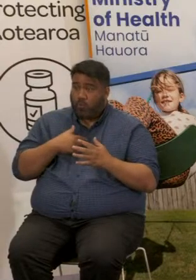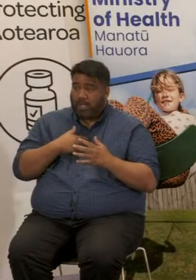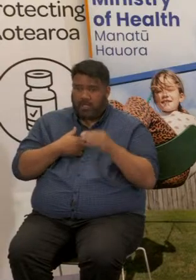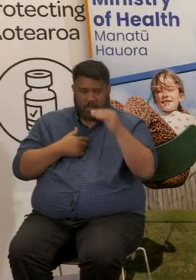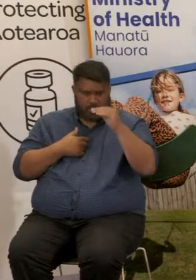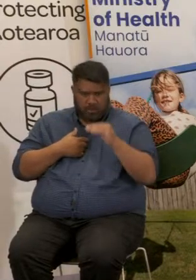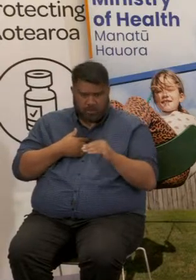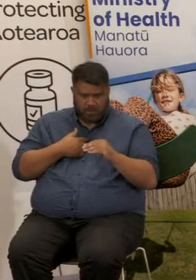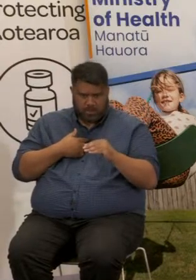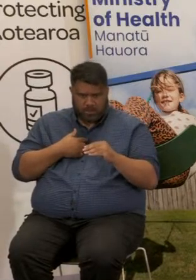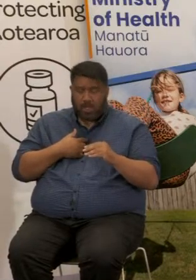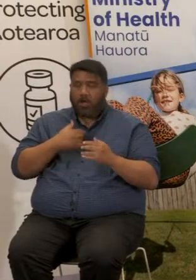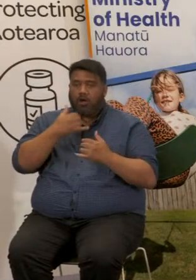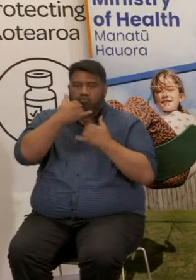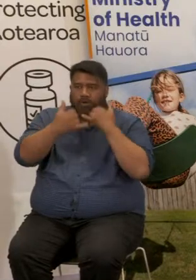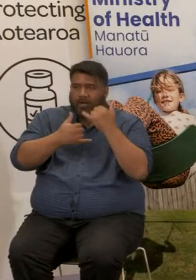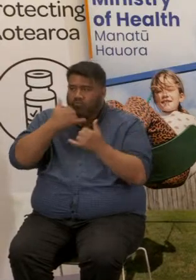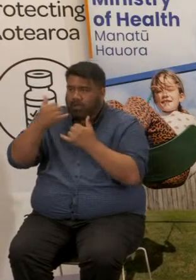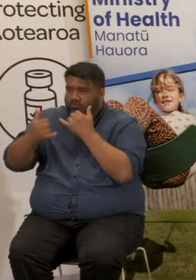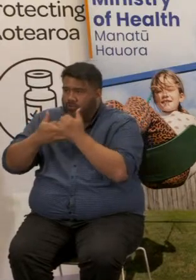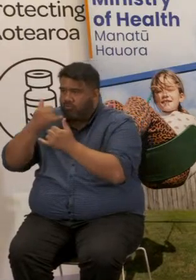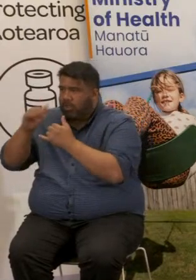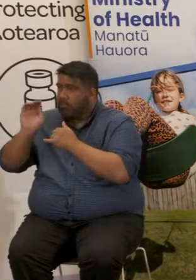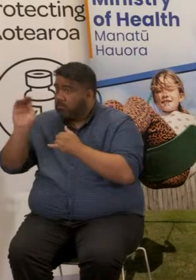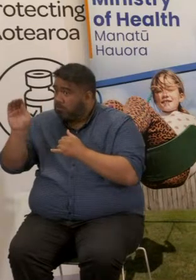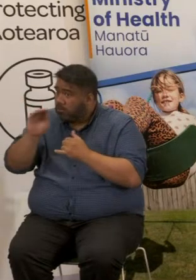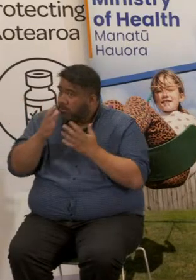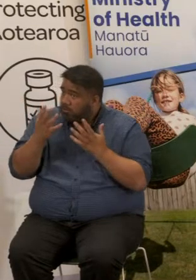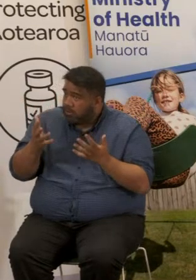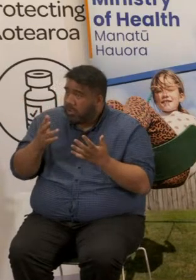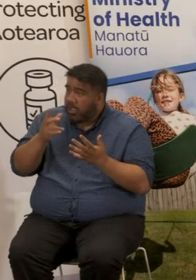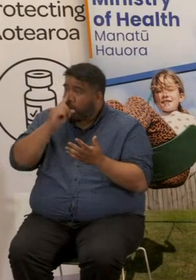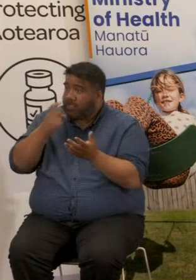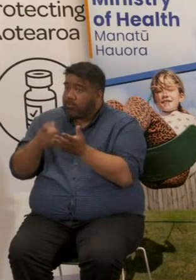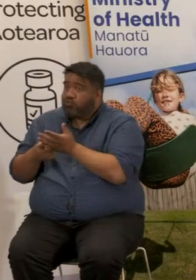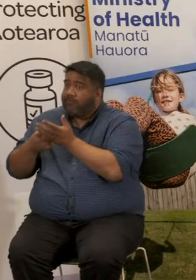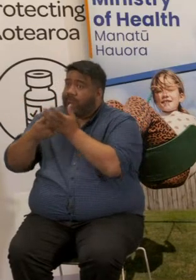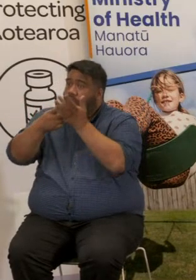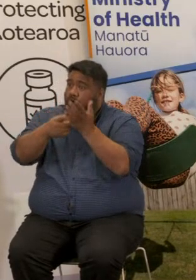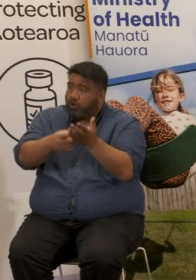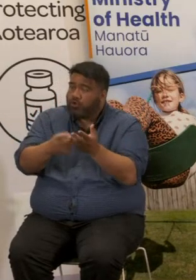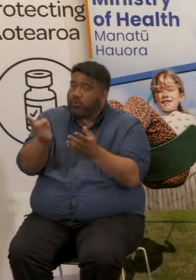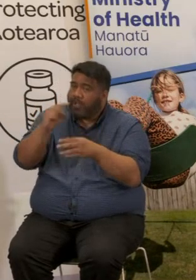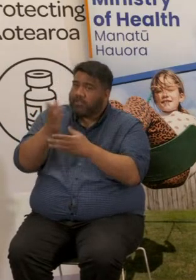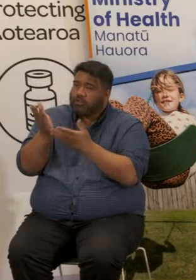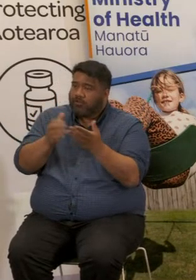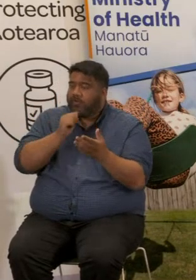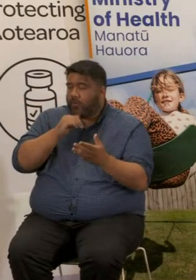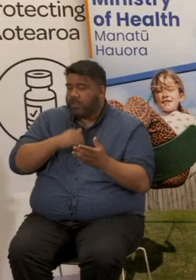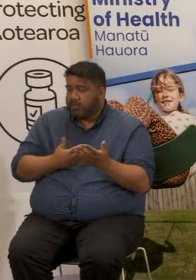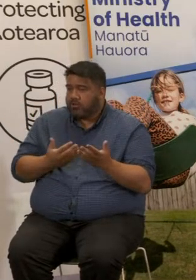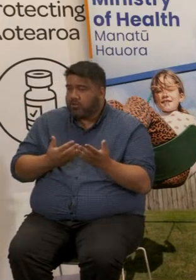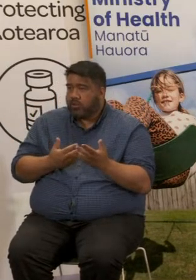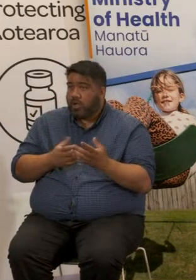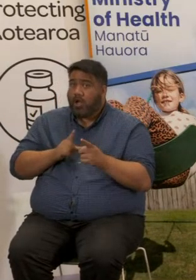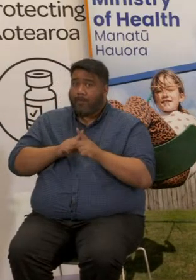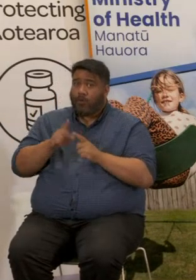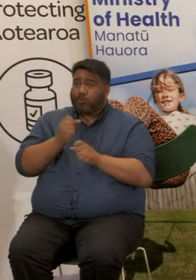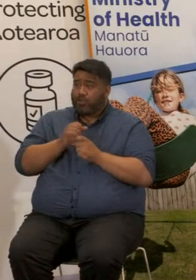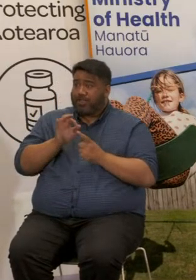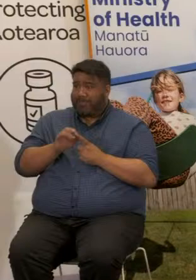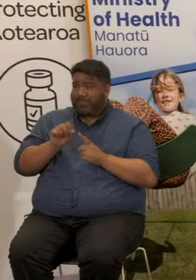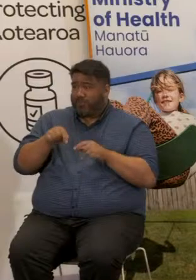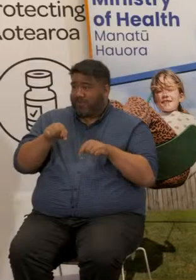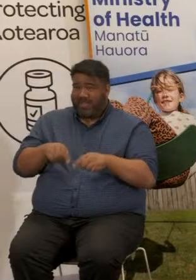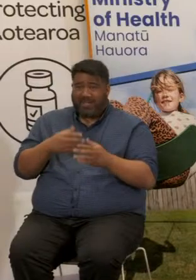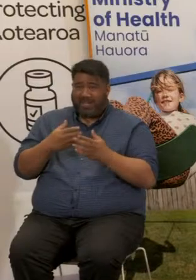people. We're in the privileged position of then being able to refer them to others if we can't find them. Pretty well every practice in the country is doing variations of